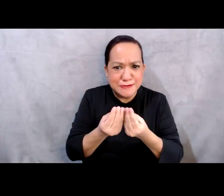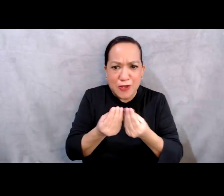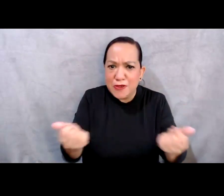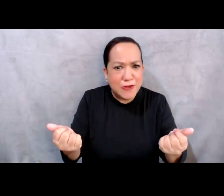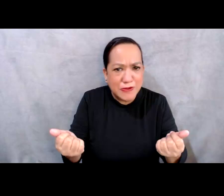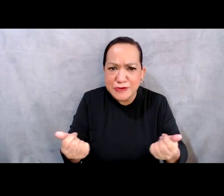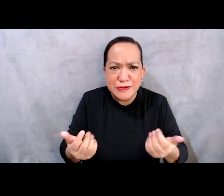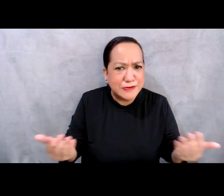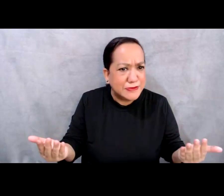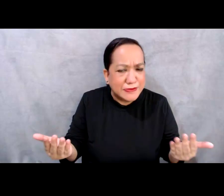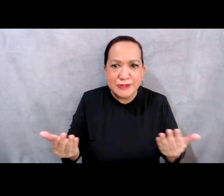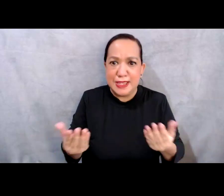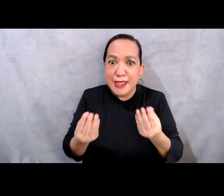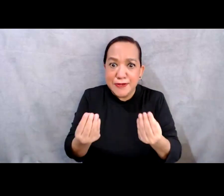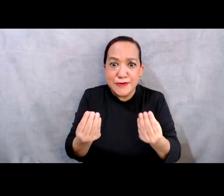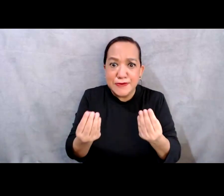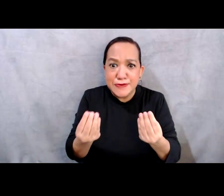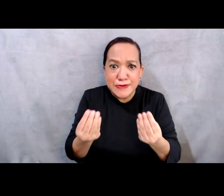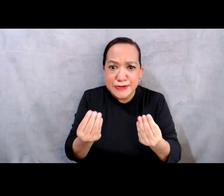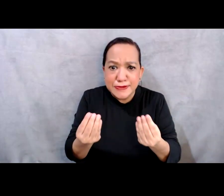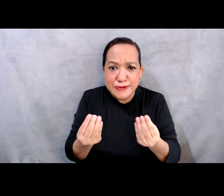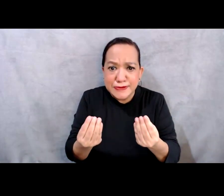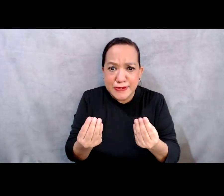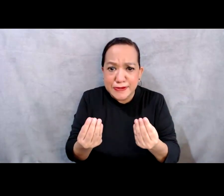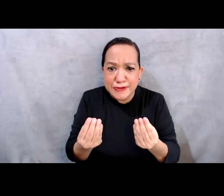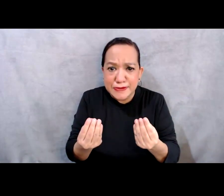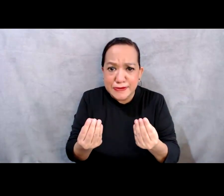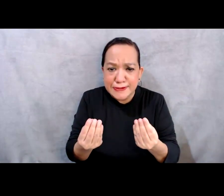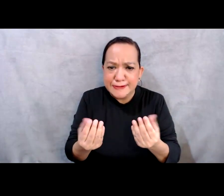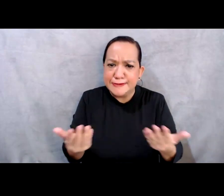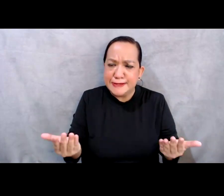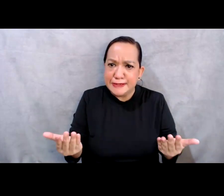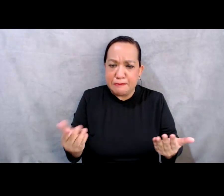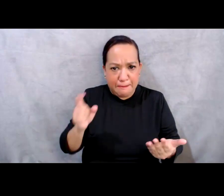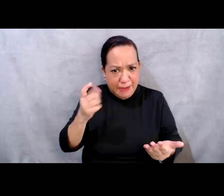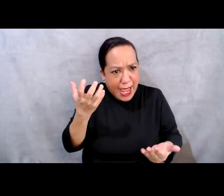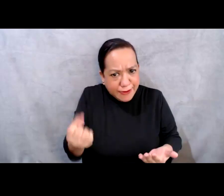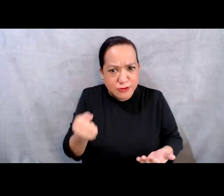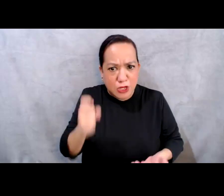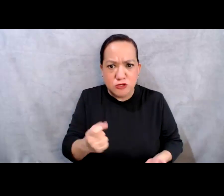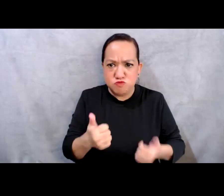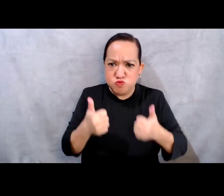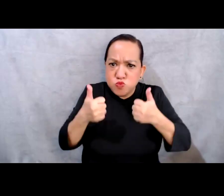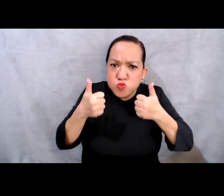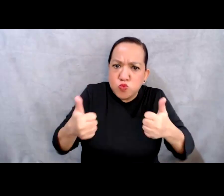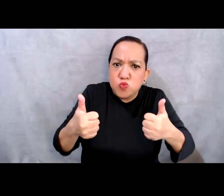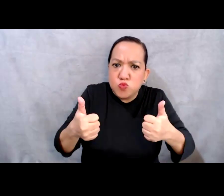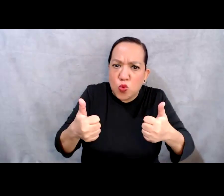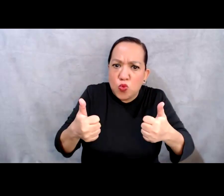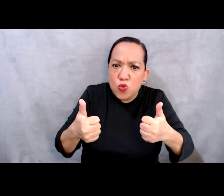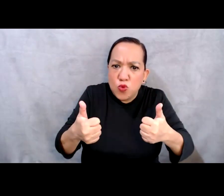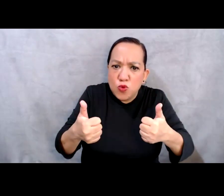the challenges of eligibility criteria, that is one. And also the question to ADB, also how ADB can